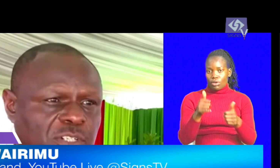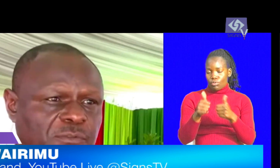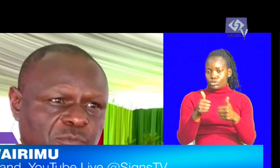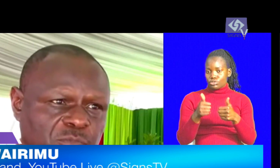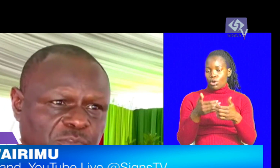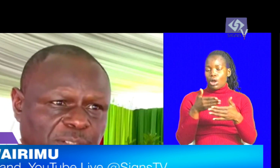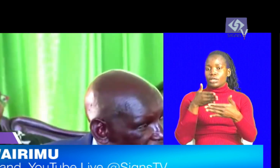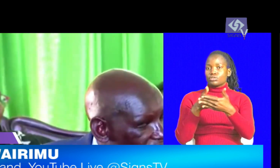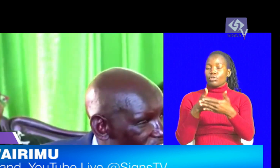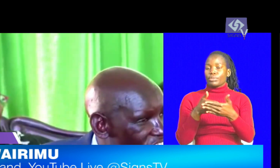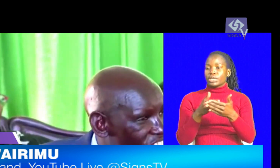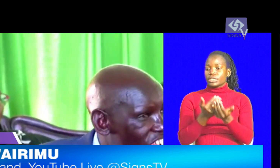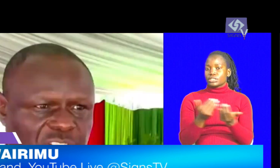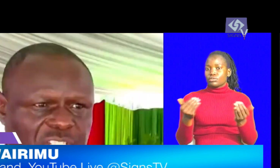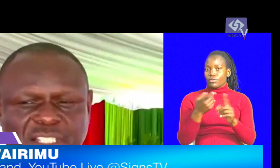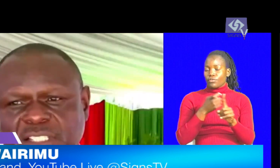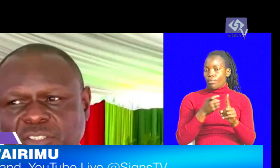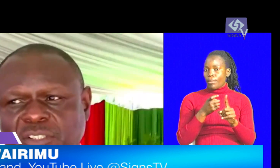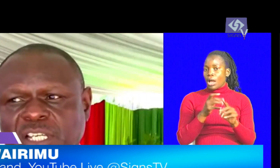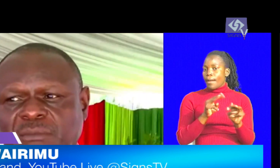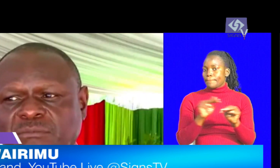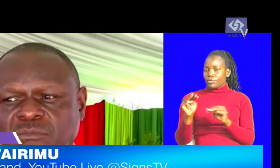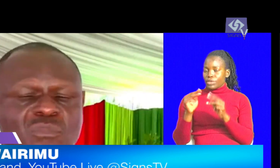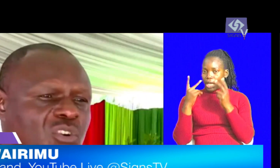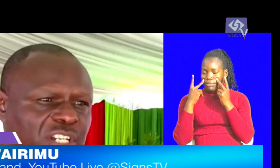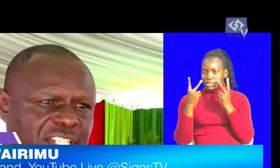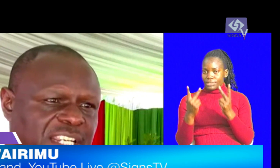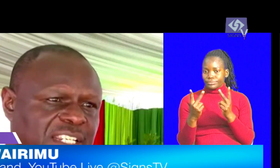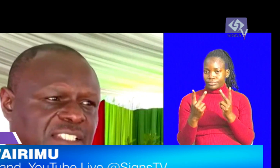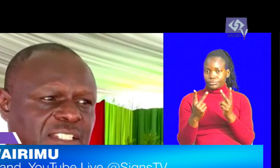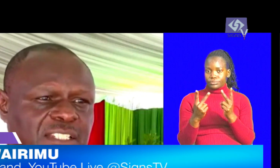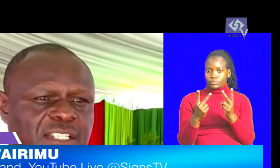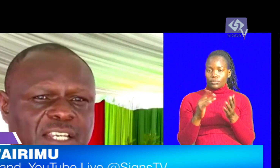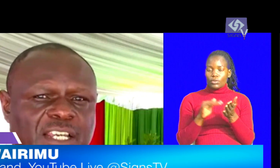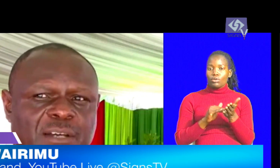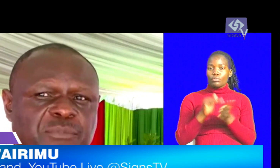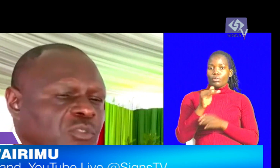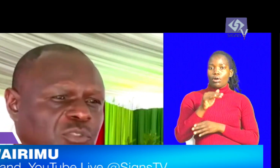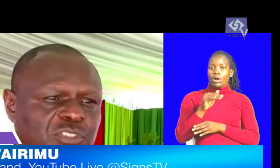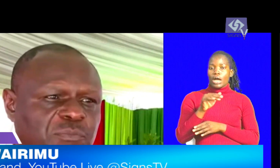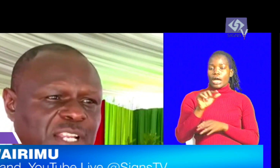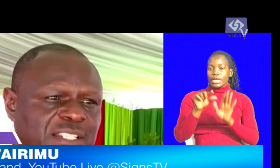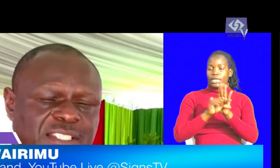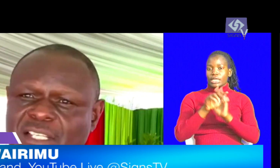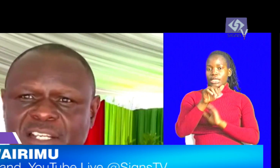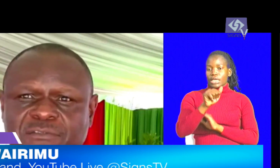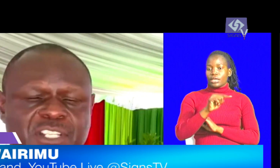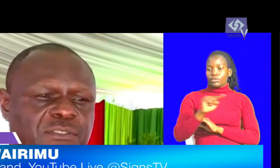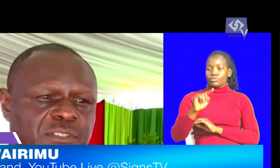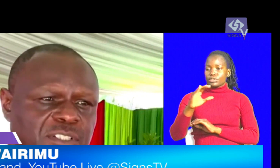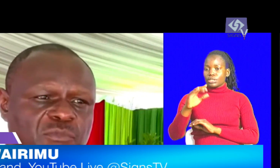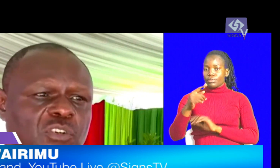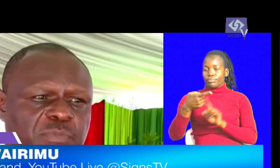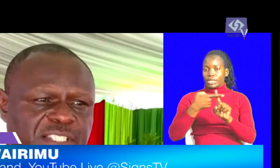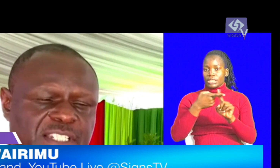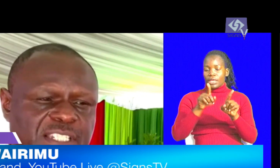children from moving. I'm seeing a projection on more grade A's up to C+, and very small